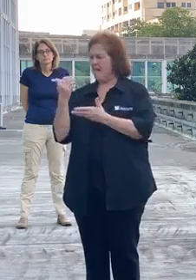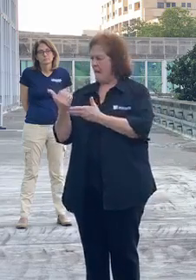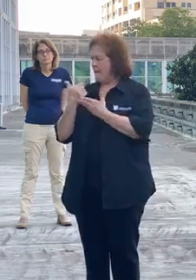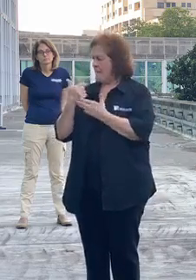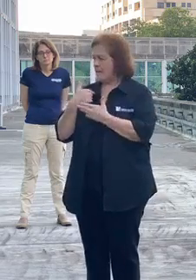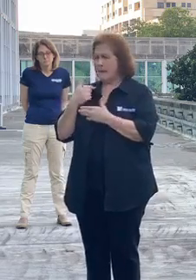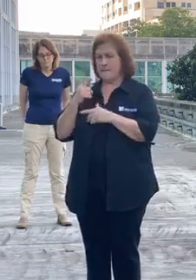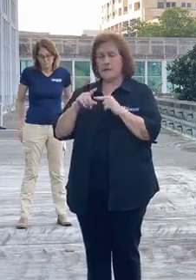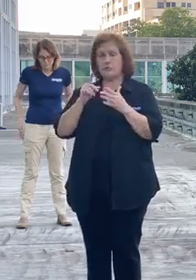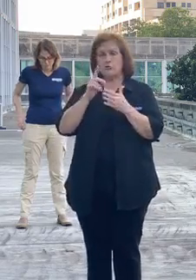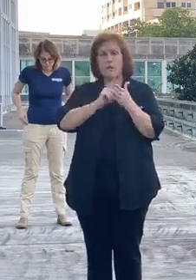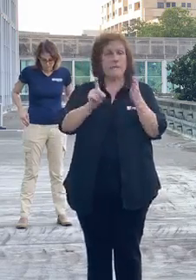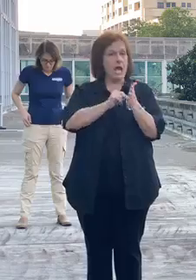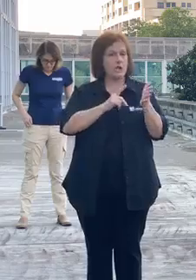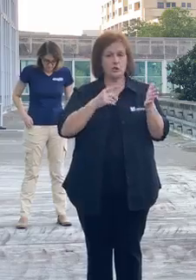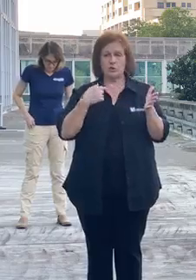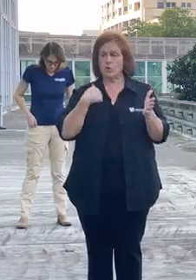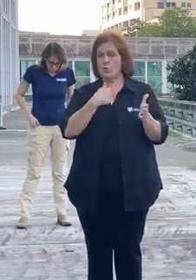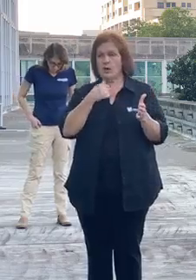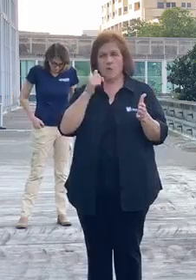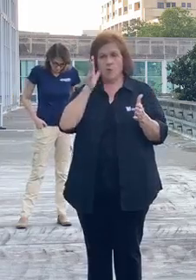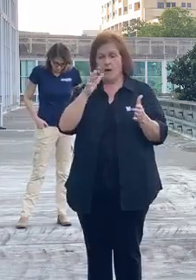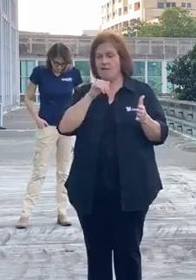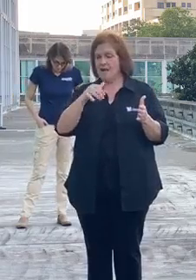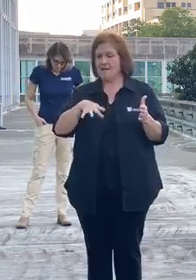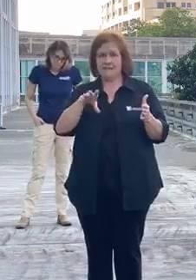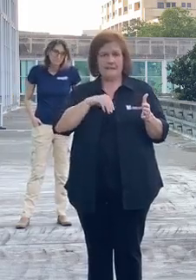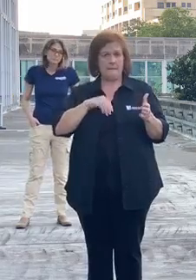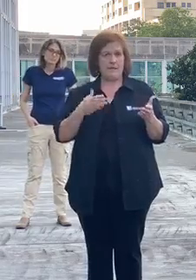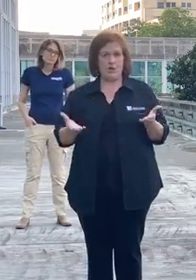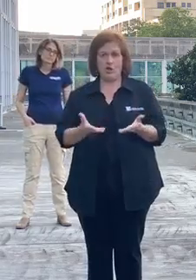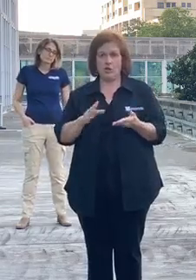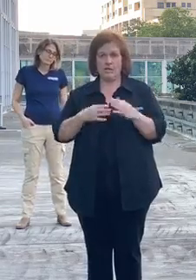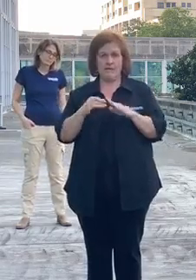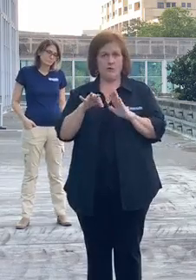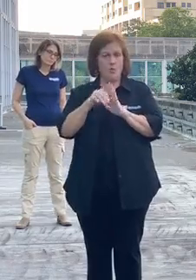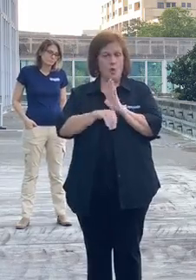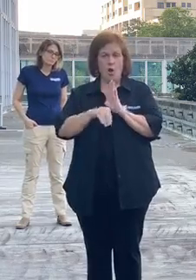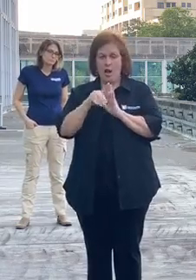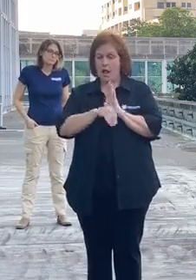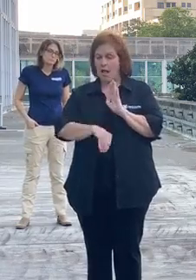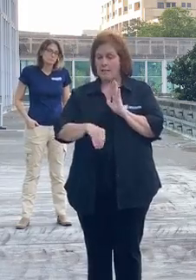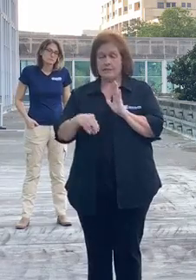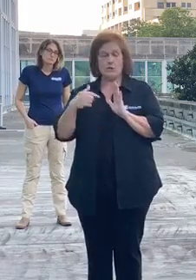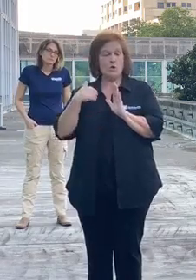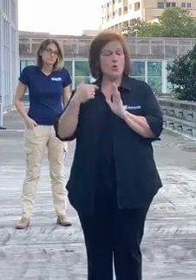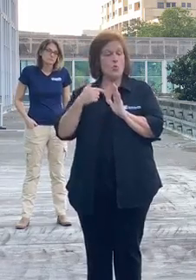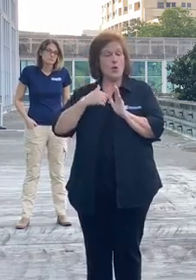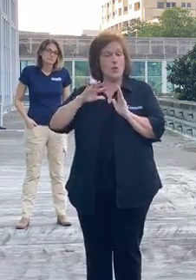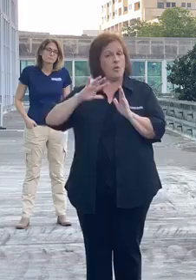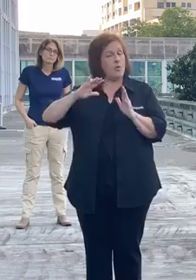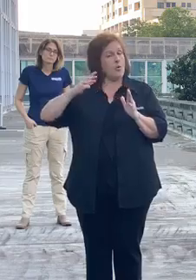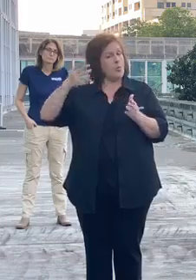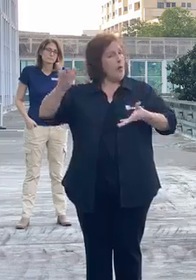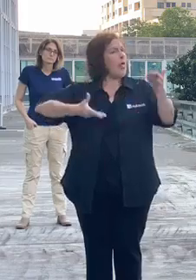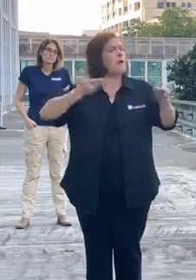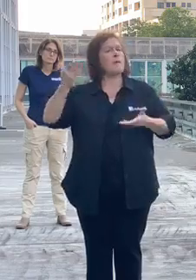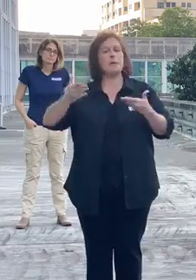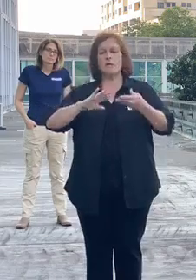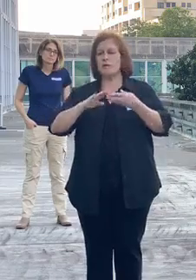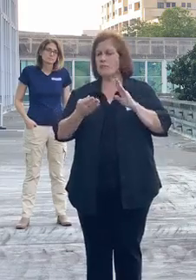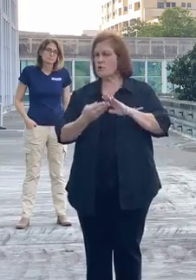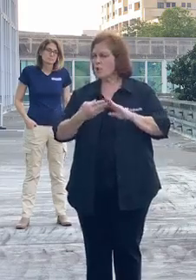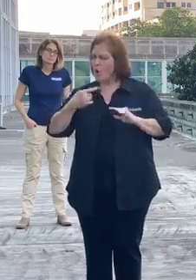But discrimination is something we will not tolerate in the city of New Orleans. We are a welcoming community,